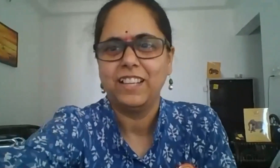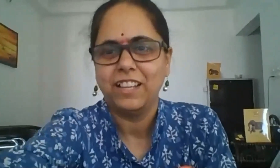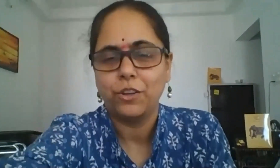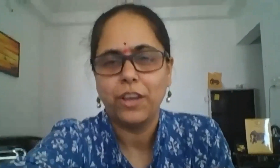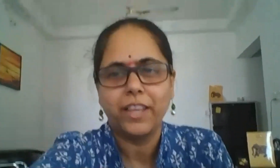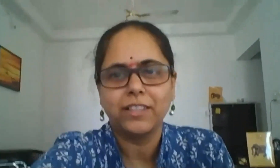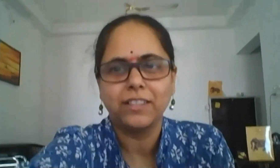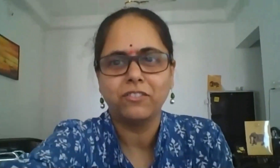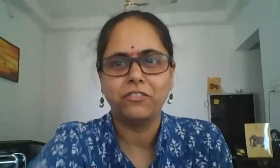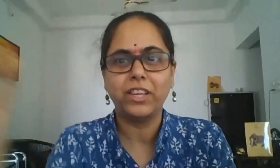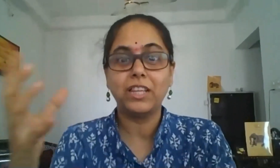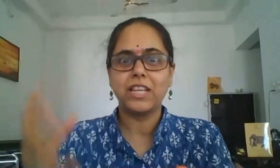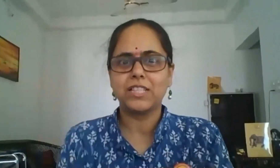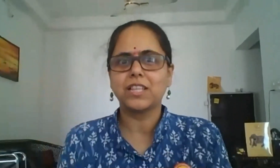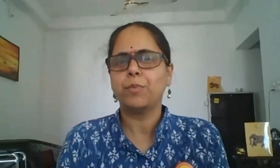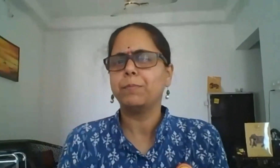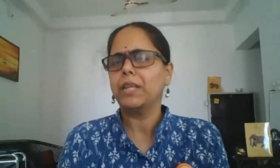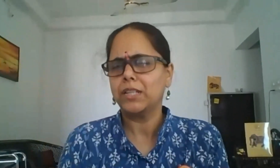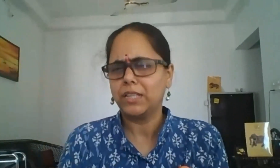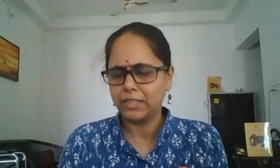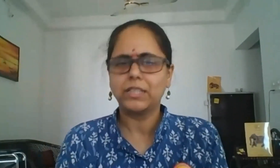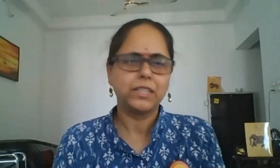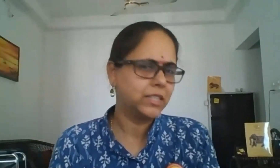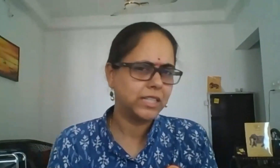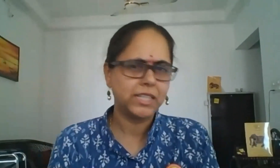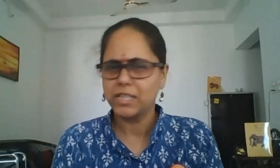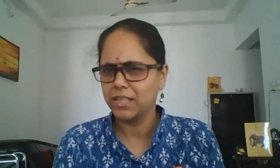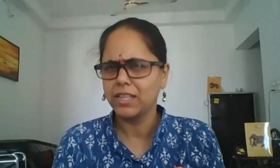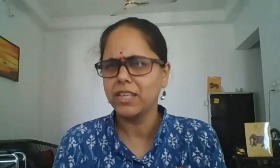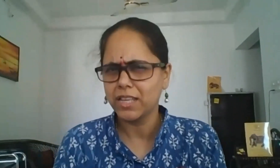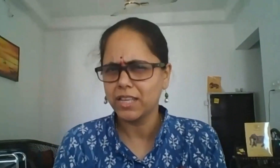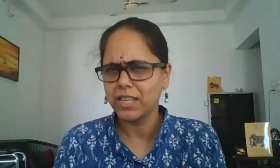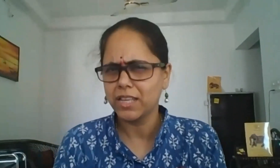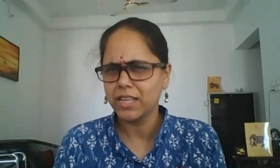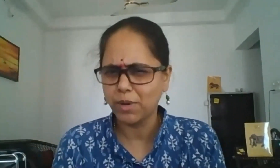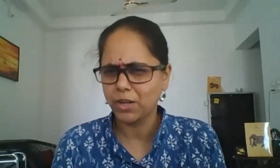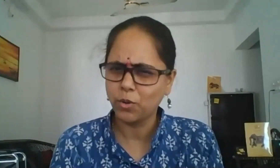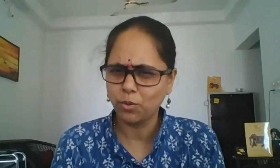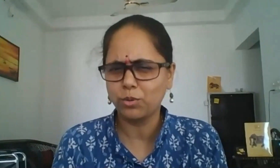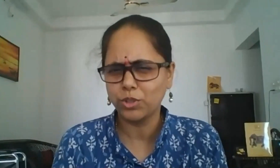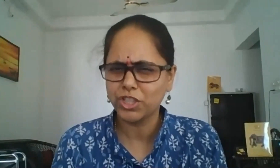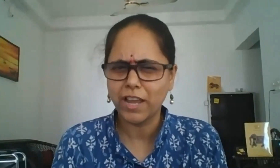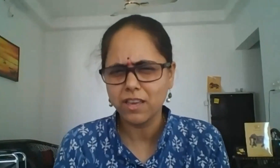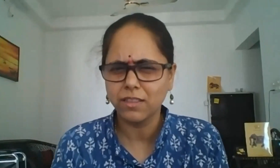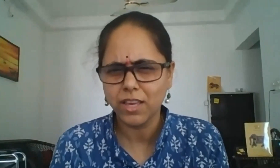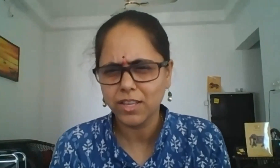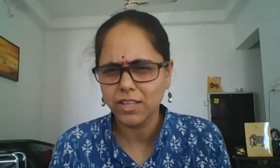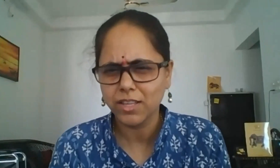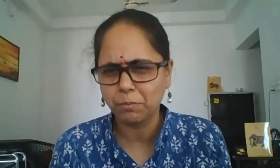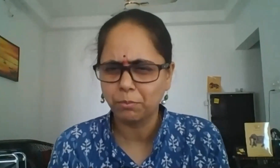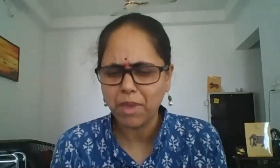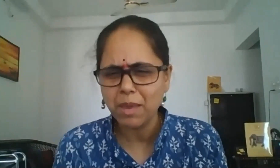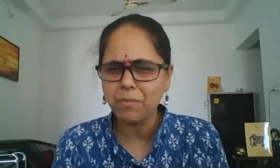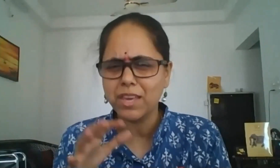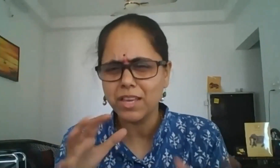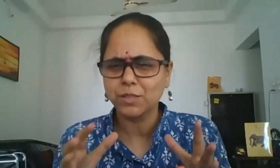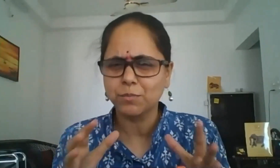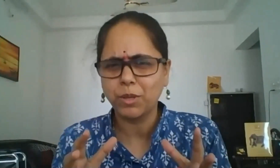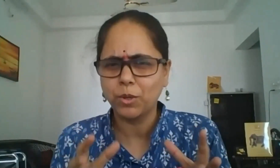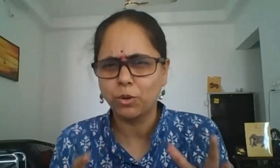Now I can feel like some people are like, yes, but no. Shayad yes, maybe no.